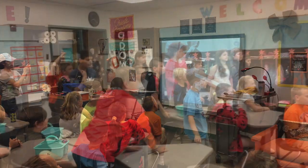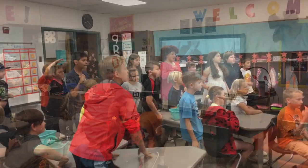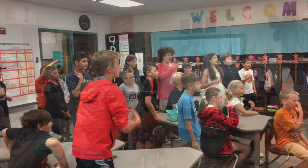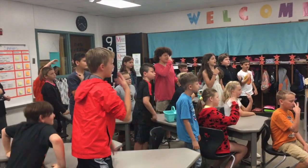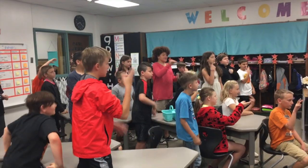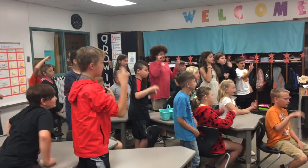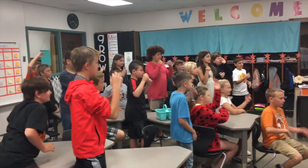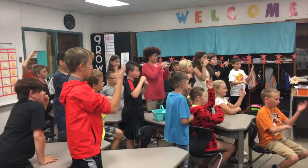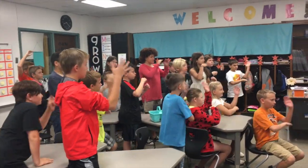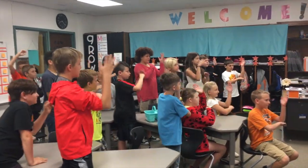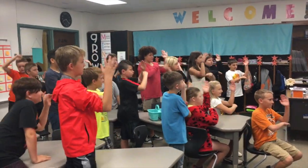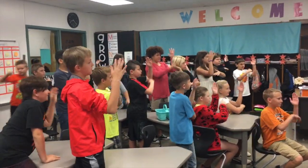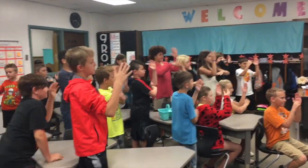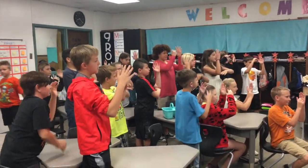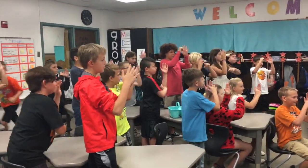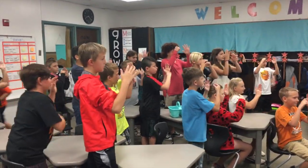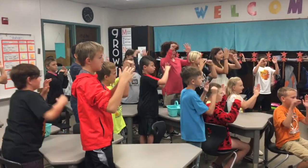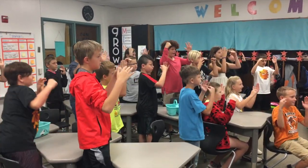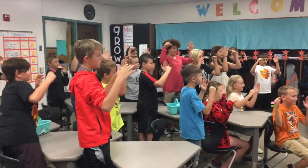I see trees of green,